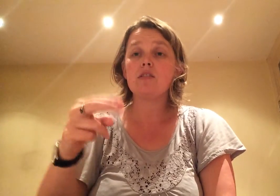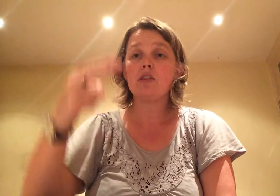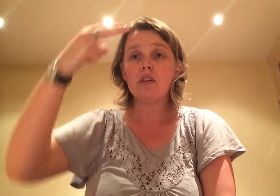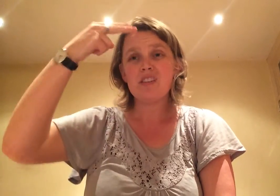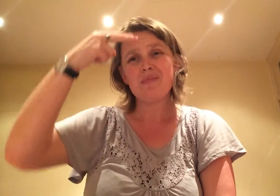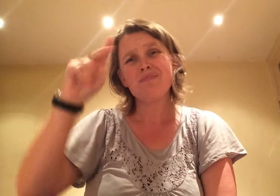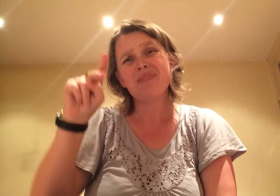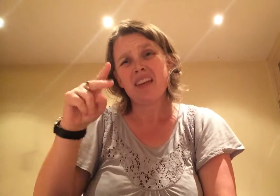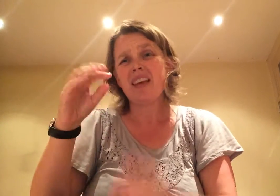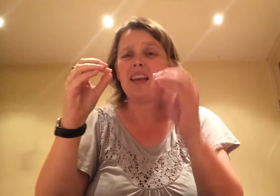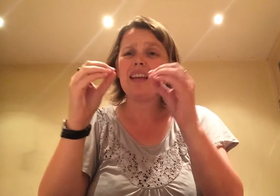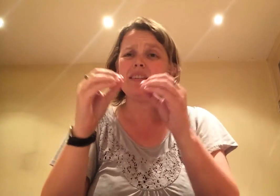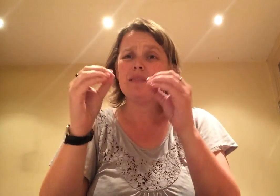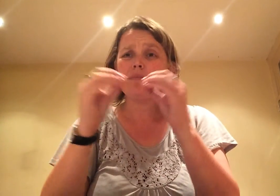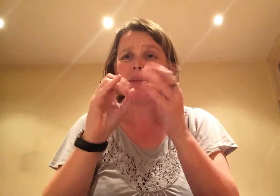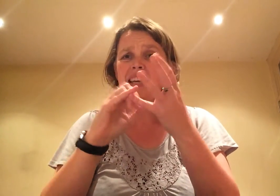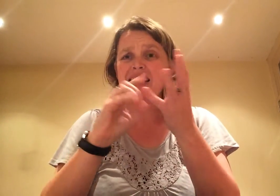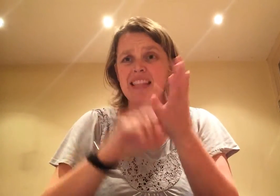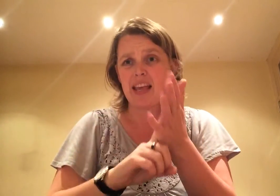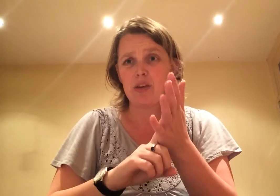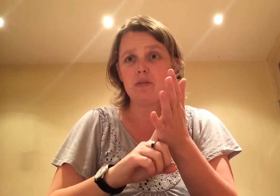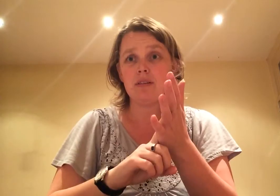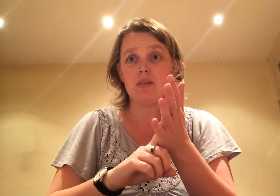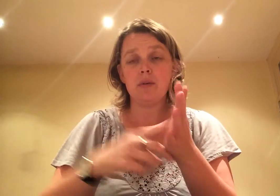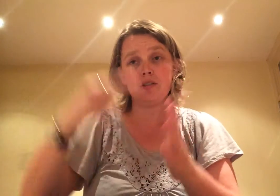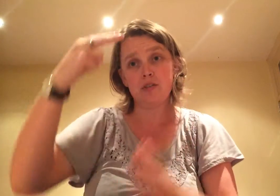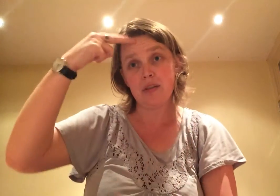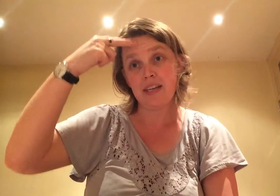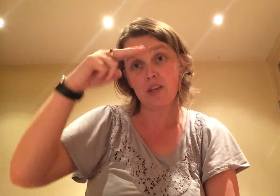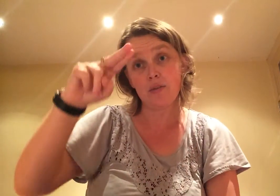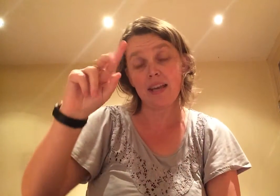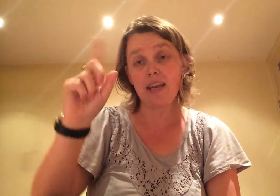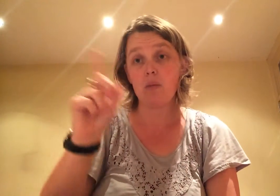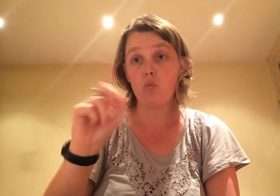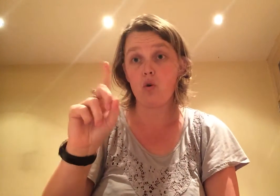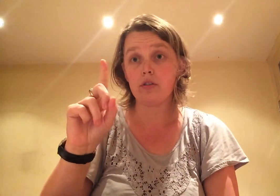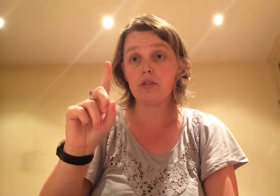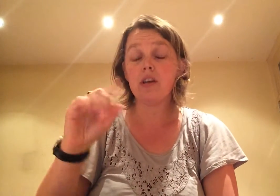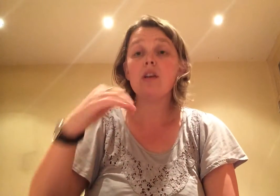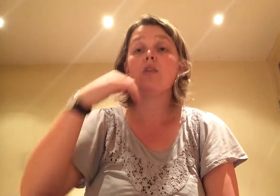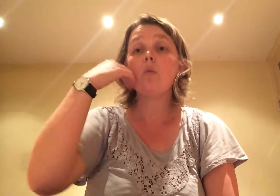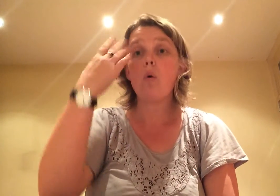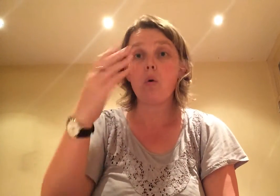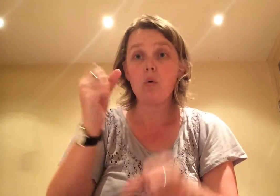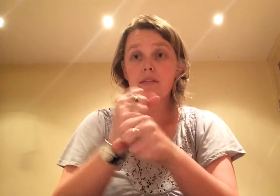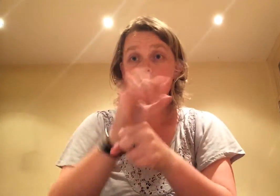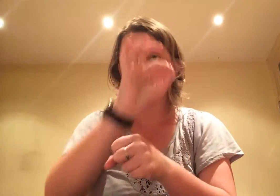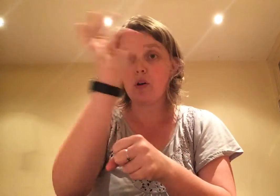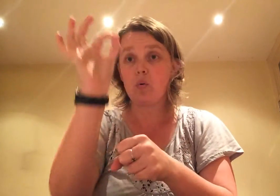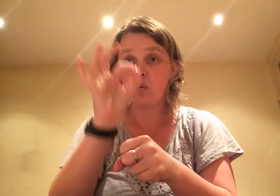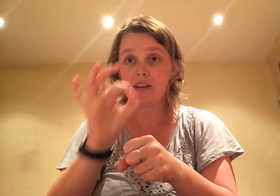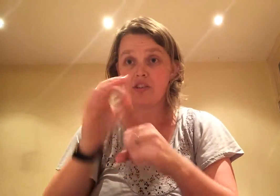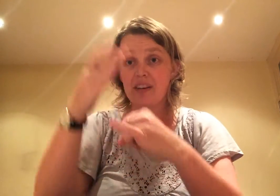So in BSL, we do your name, what. You always do the question at